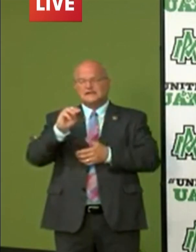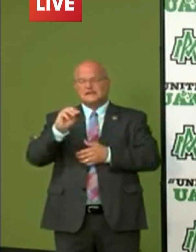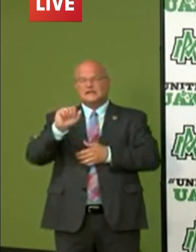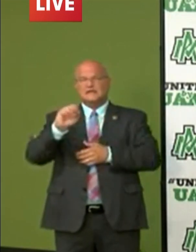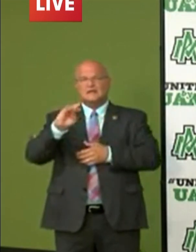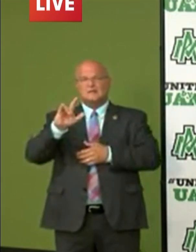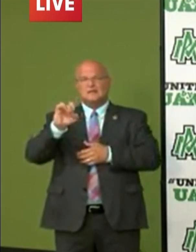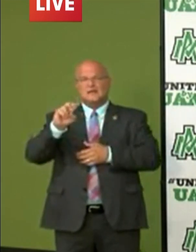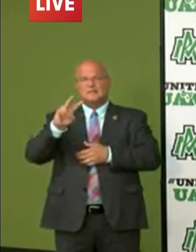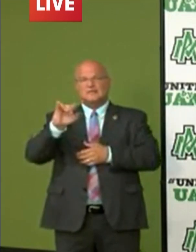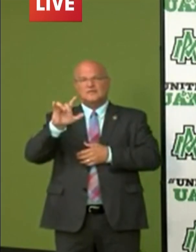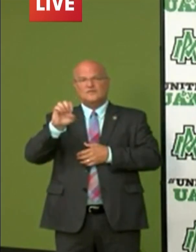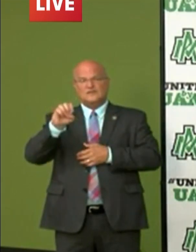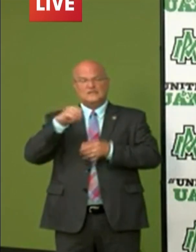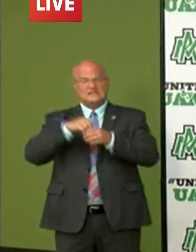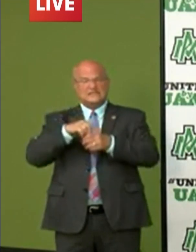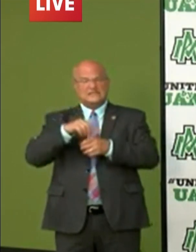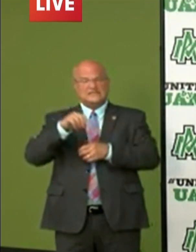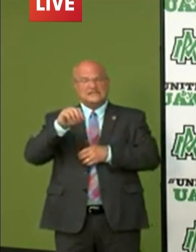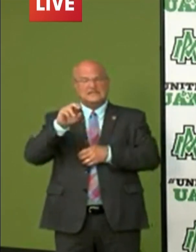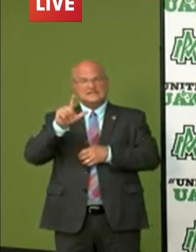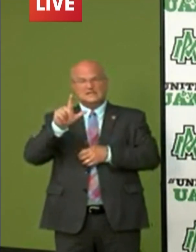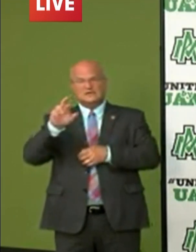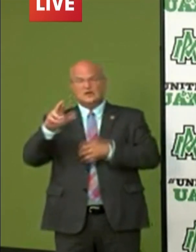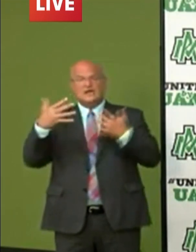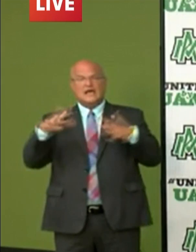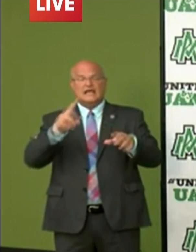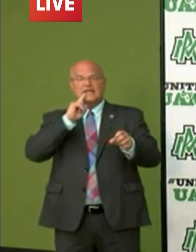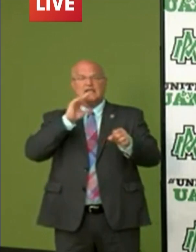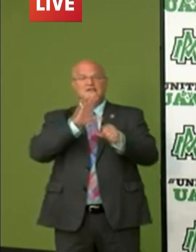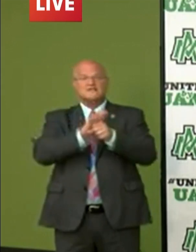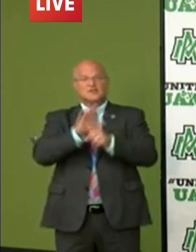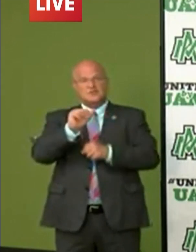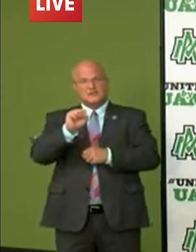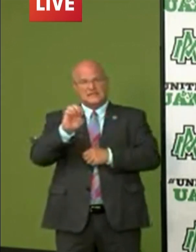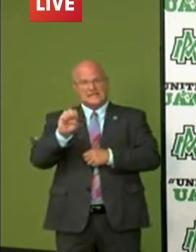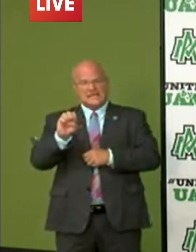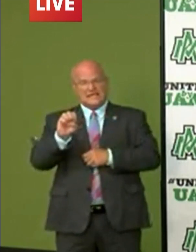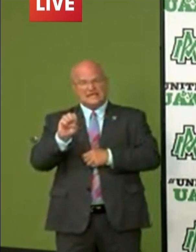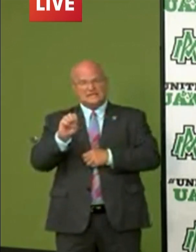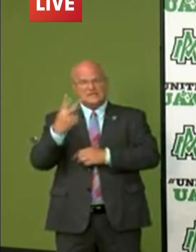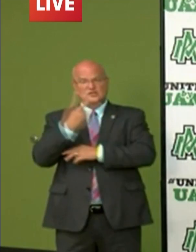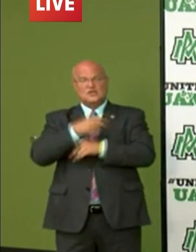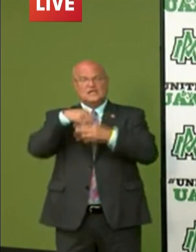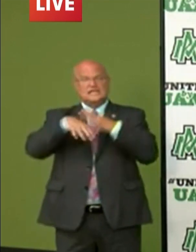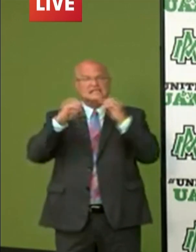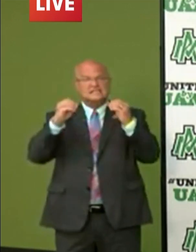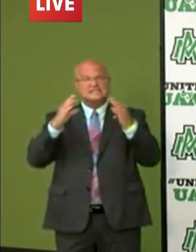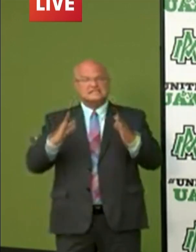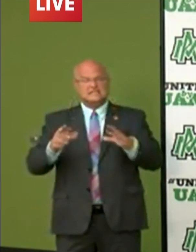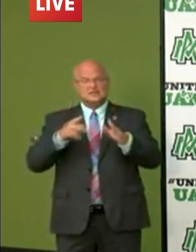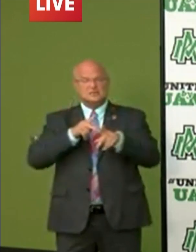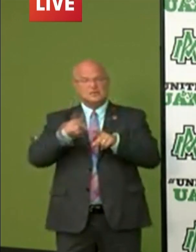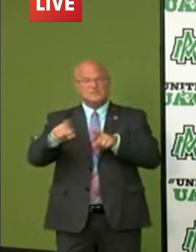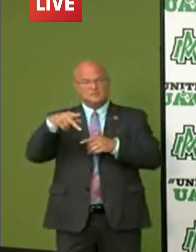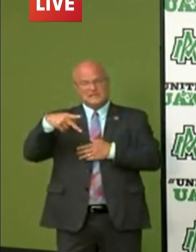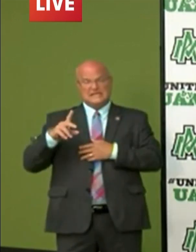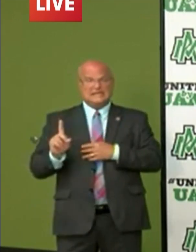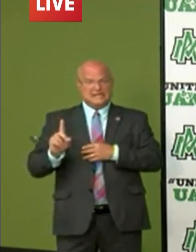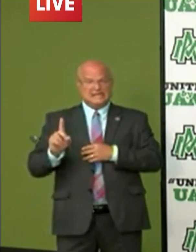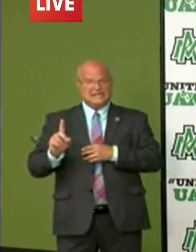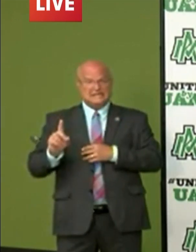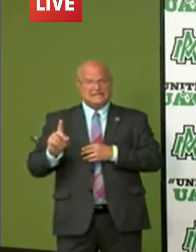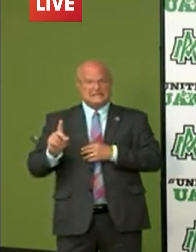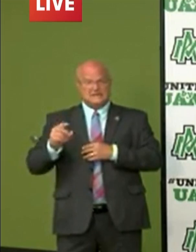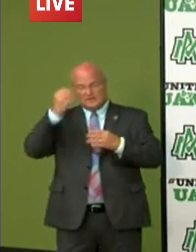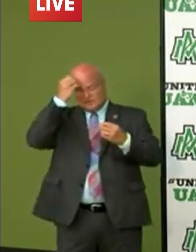Mableville Middle School in the Little Rock School District already has a confirmed case 2 days into teacher professional development.